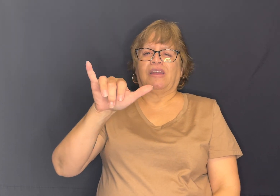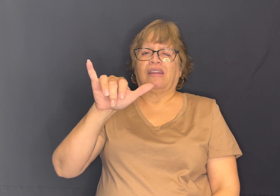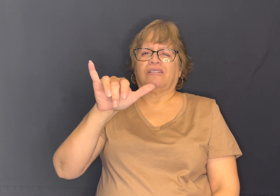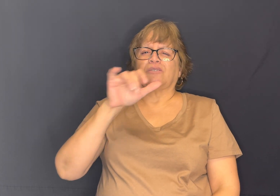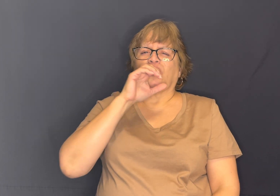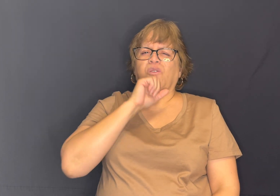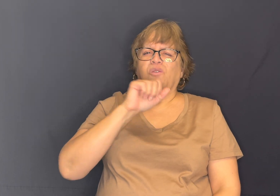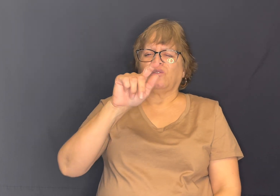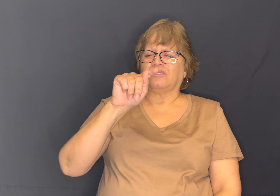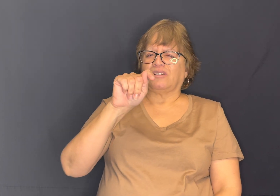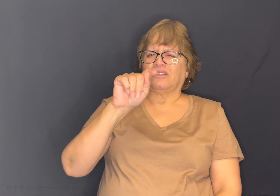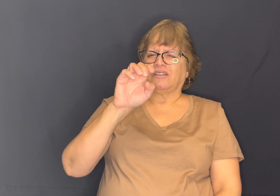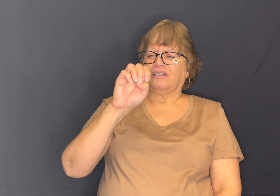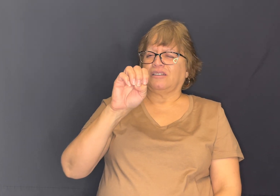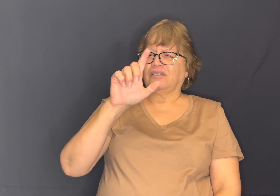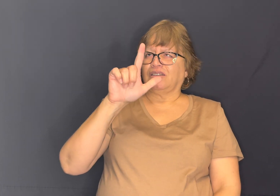texting. We had what's called a TTY.